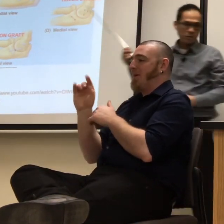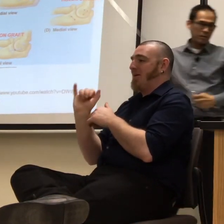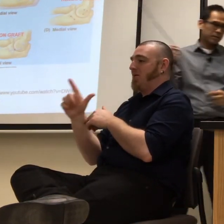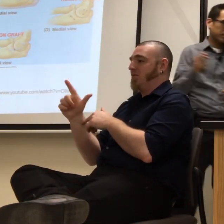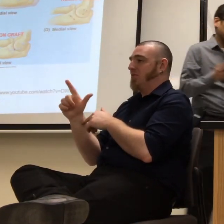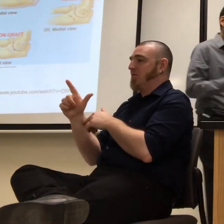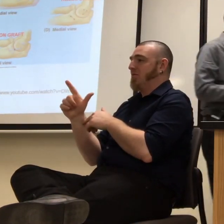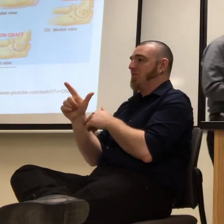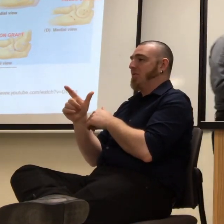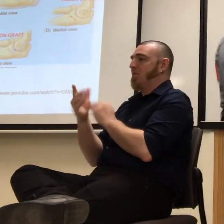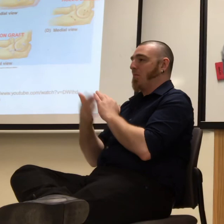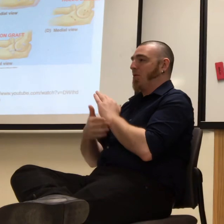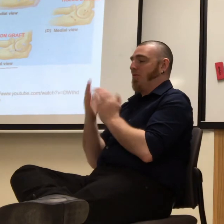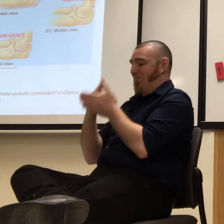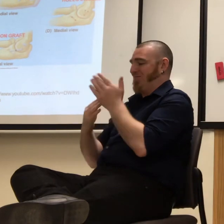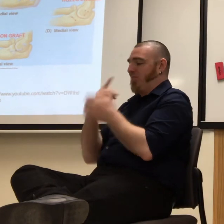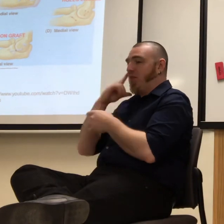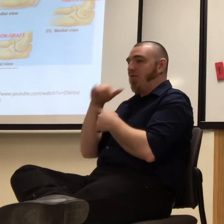the procedure is.